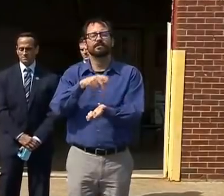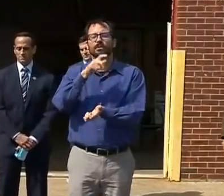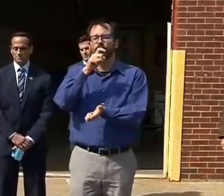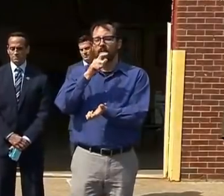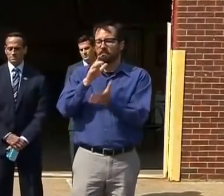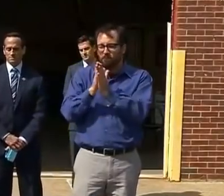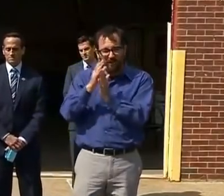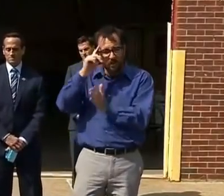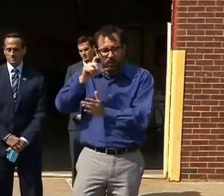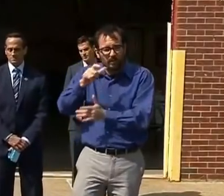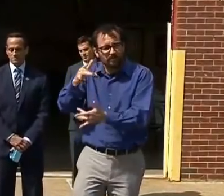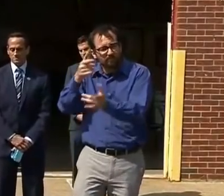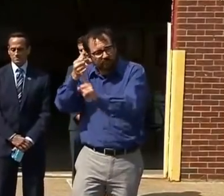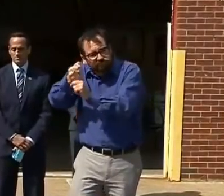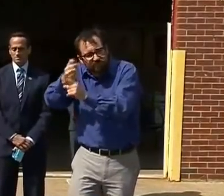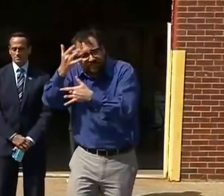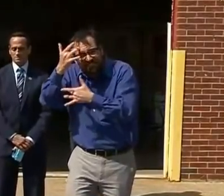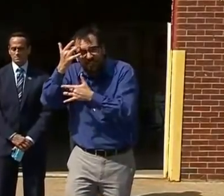families.